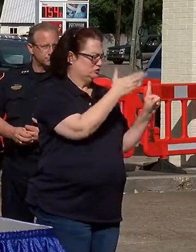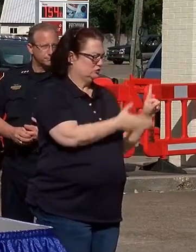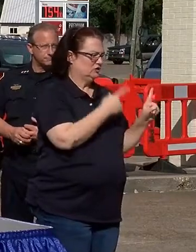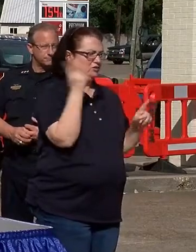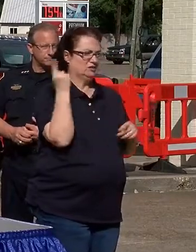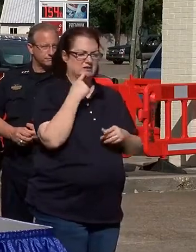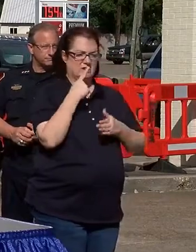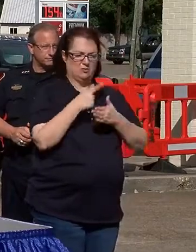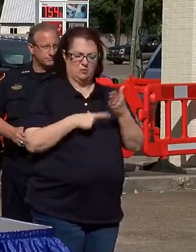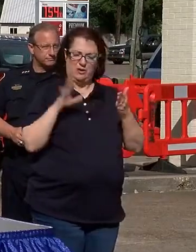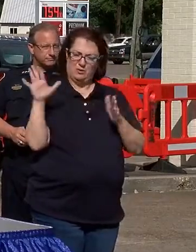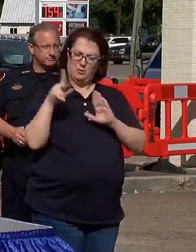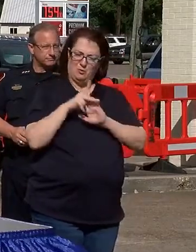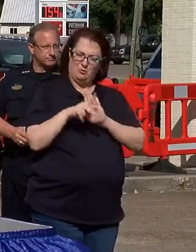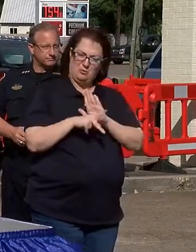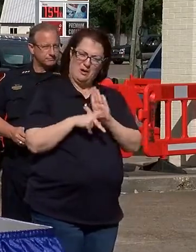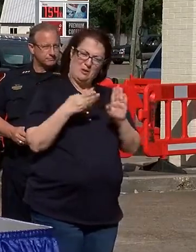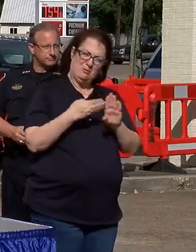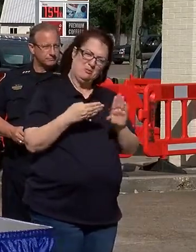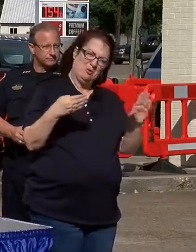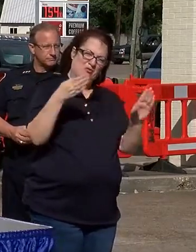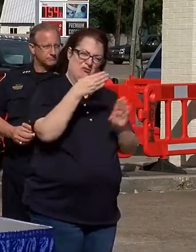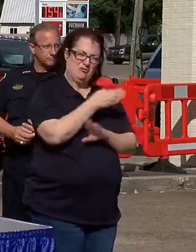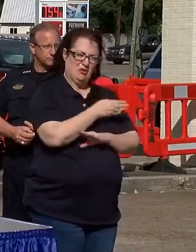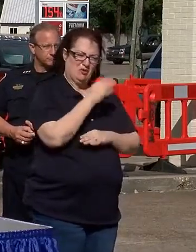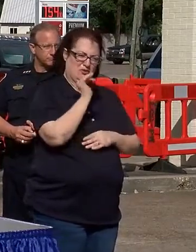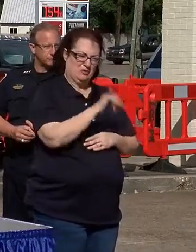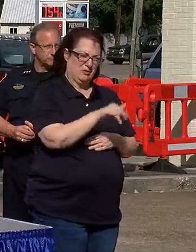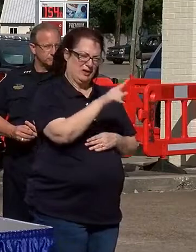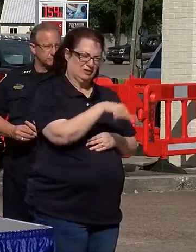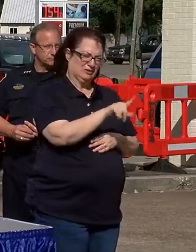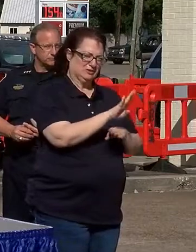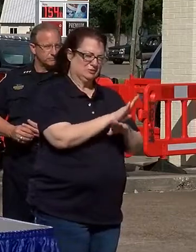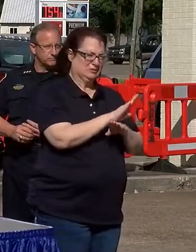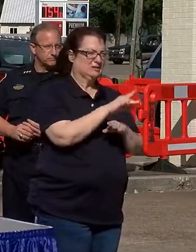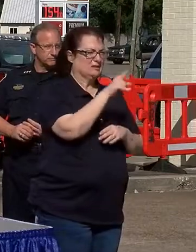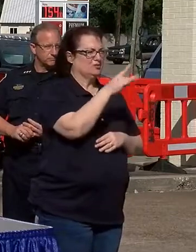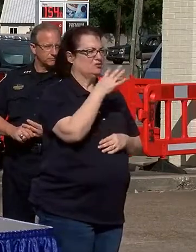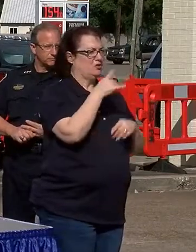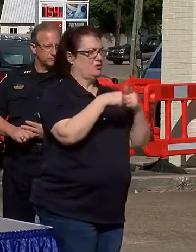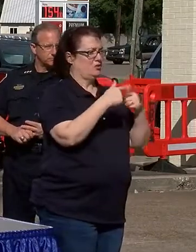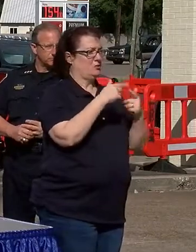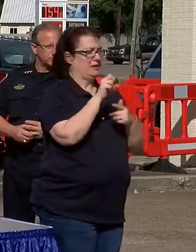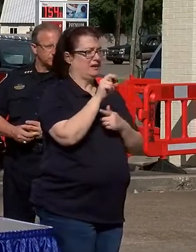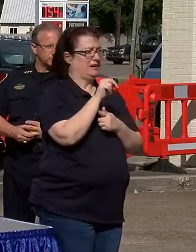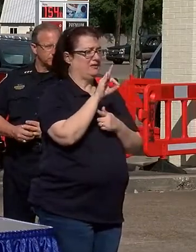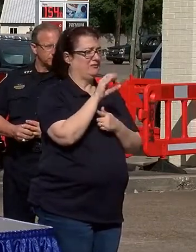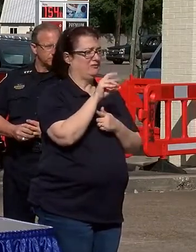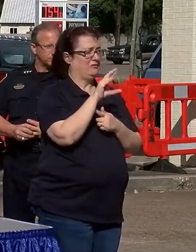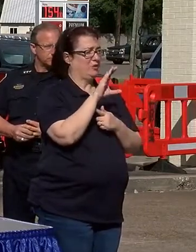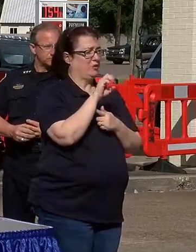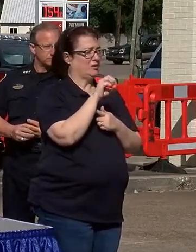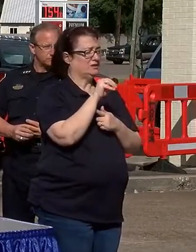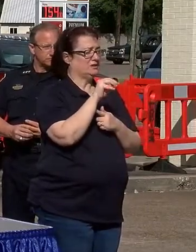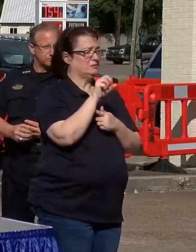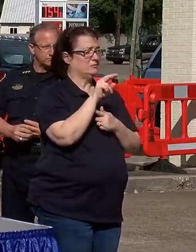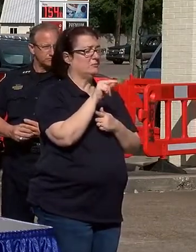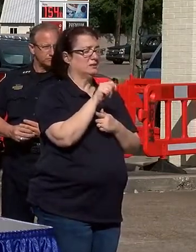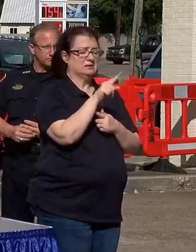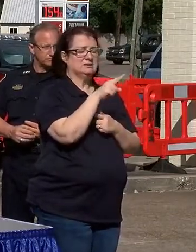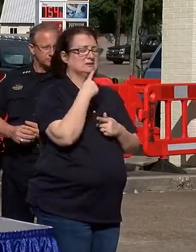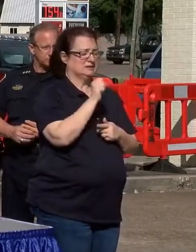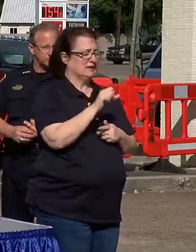policy was before these go into place for those gray area businesses? And Neil, you're referring to enforcement? Okay, so the